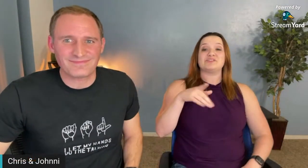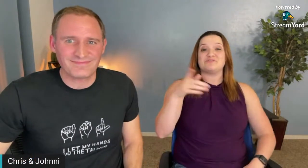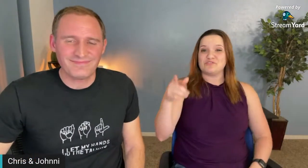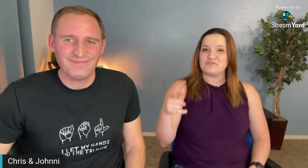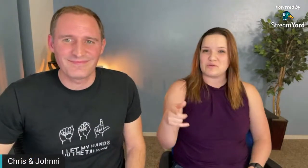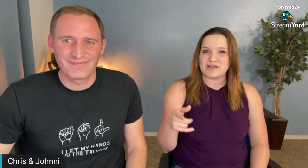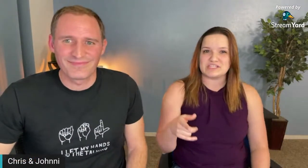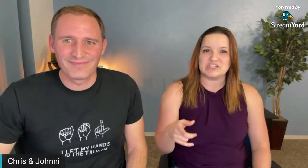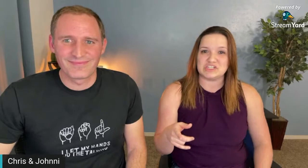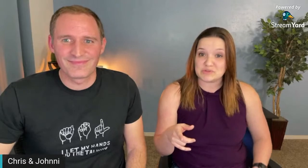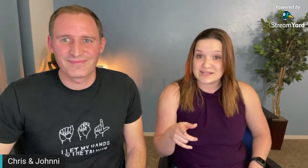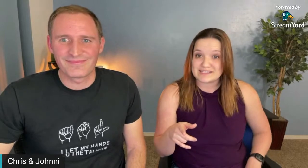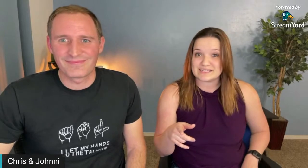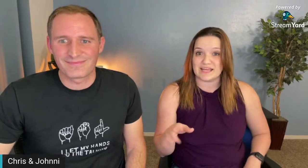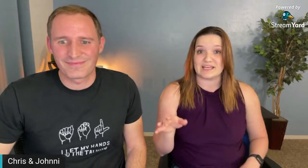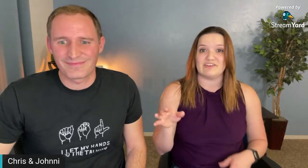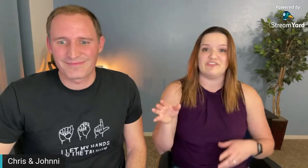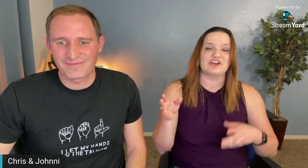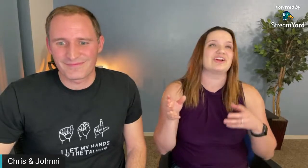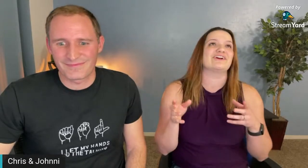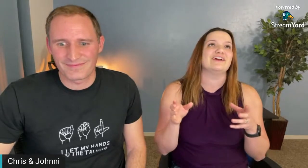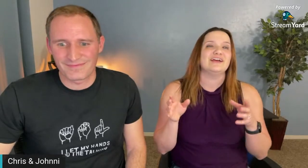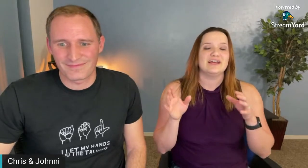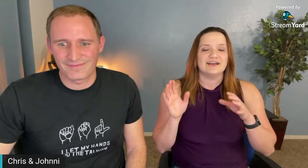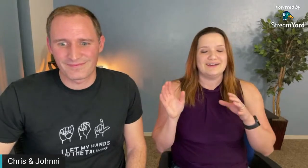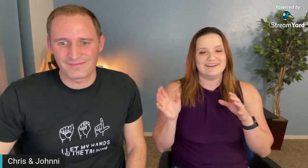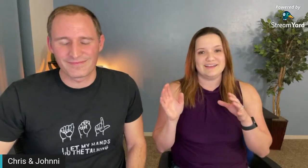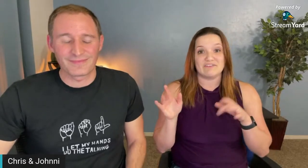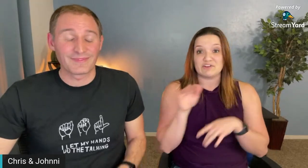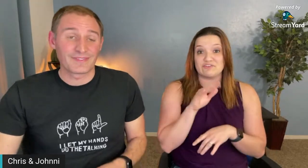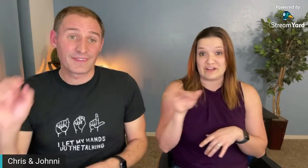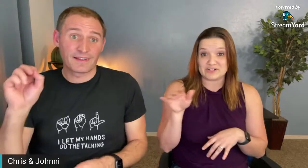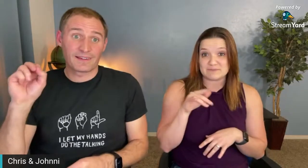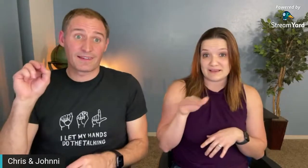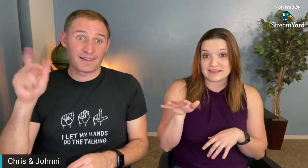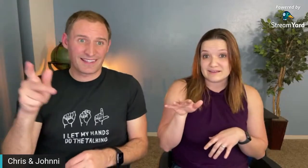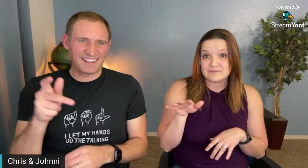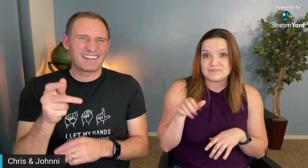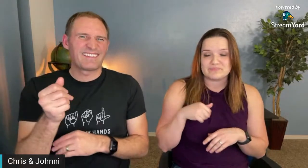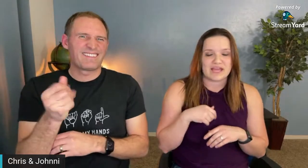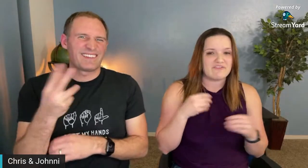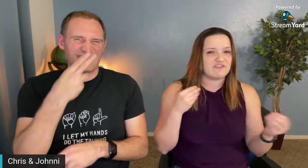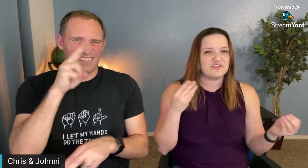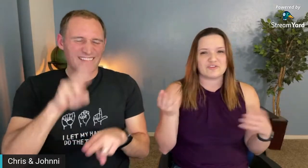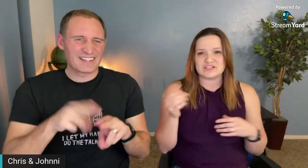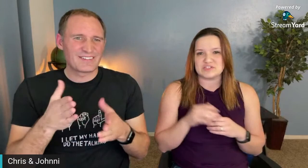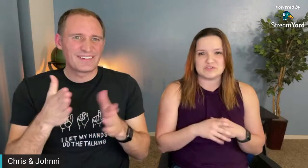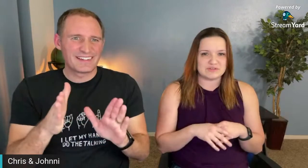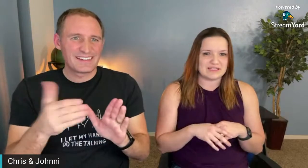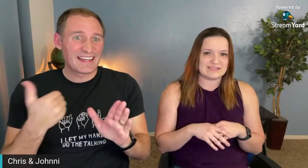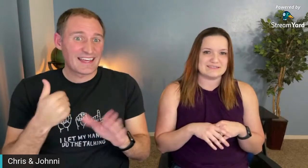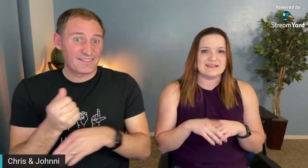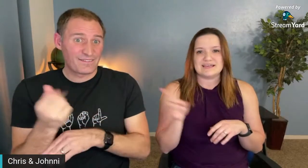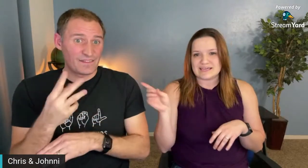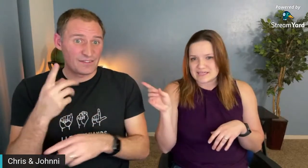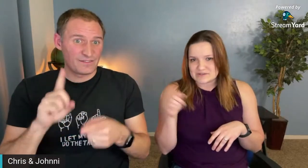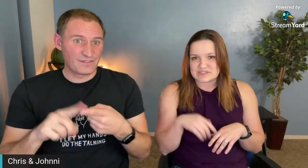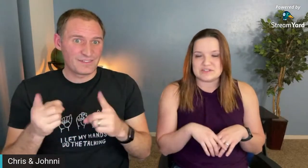a few fun ways to do it. Like if you're finger spelling, I have a few friends who do this. He used to do